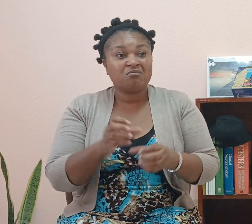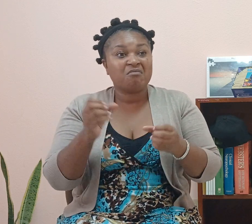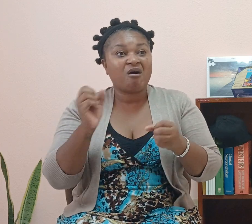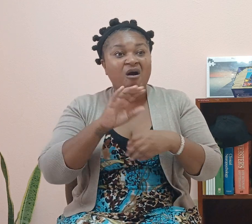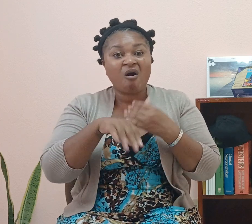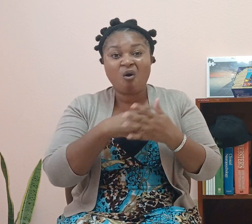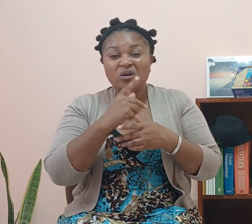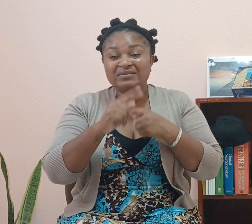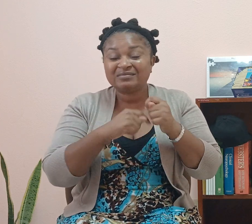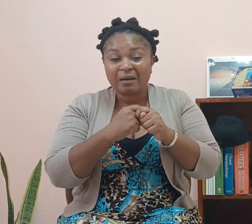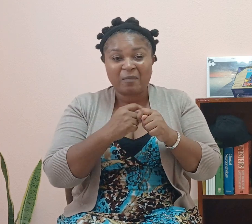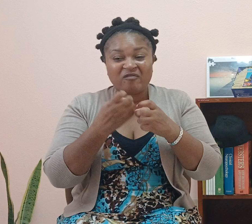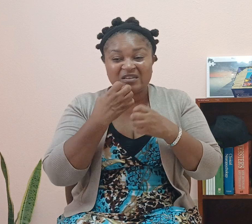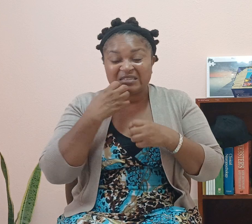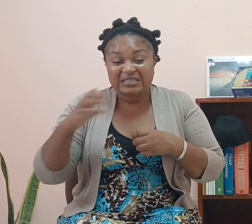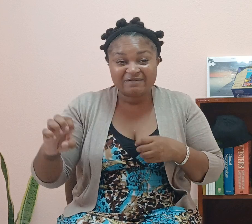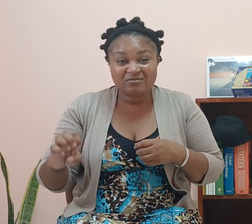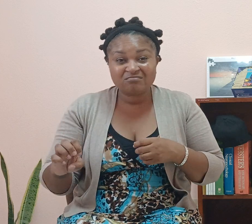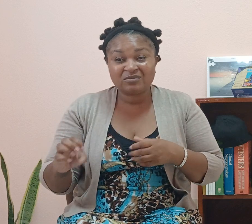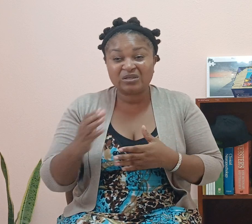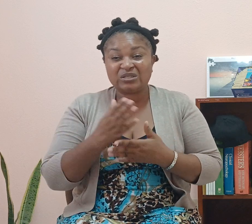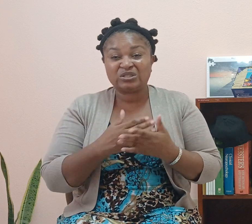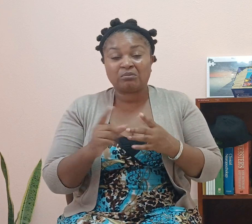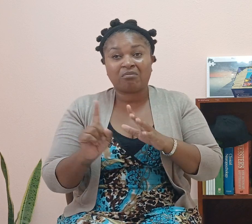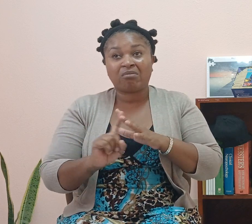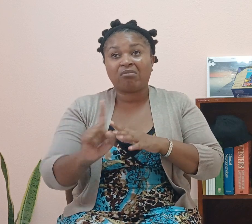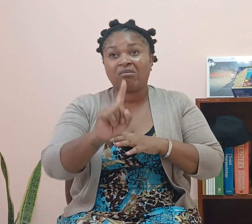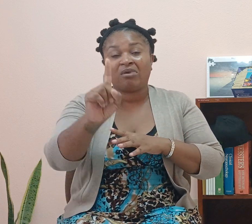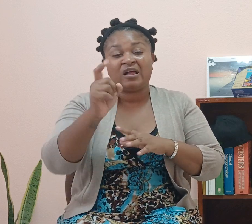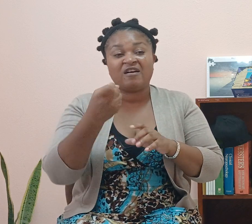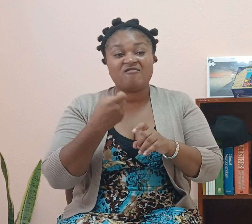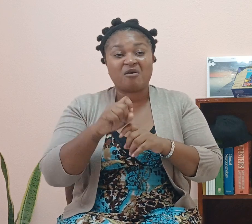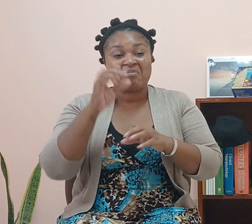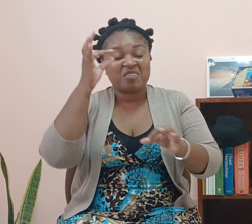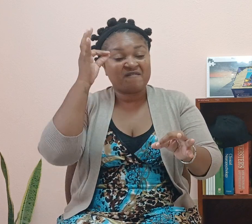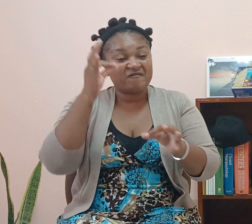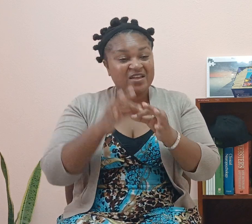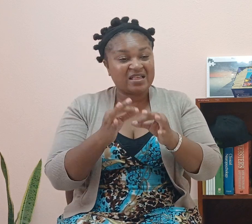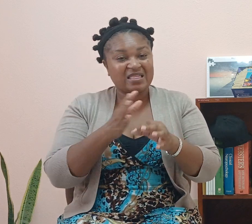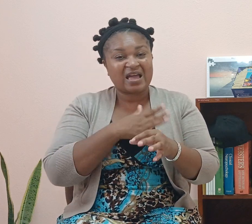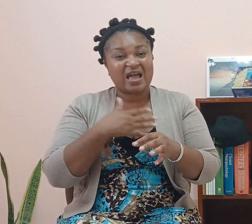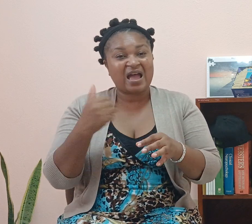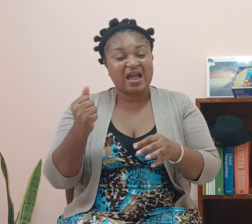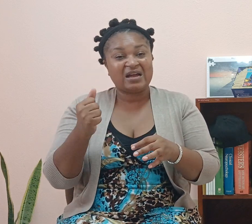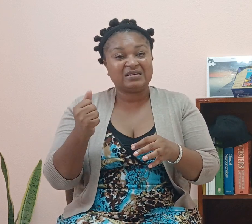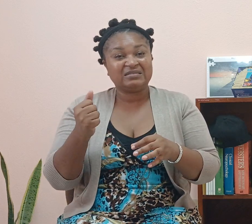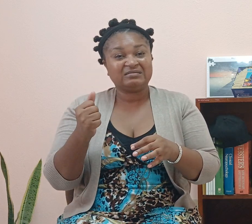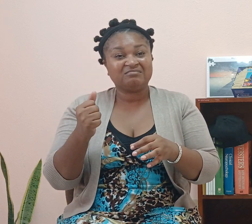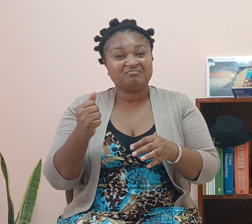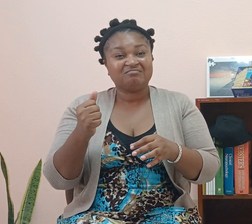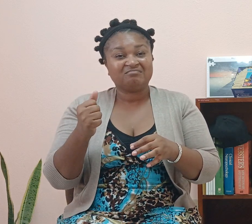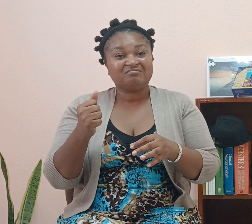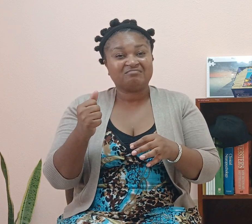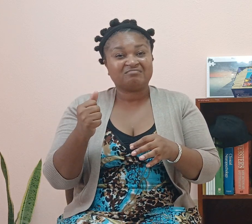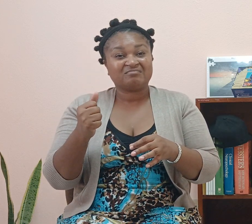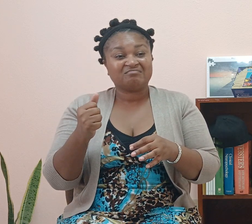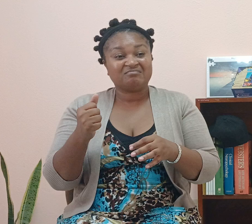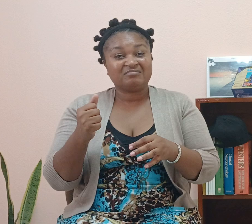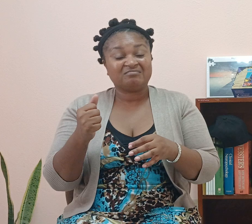Some have wandered away from the faith and have impaled themselves with a lot of pain because